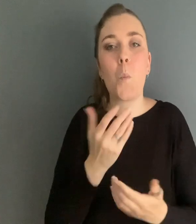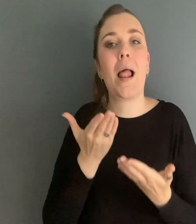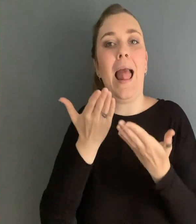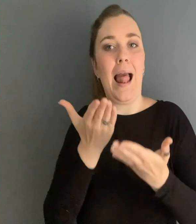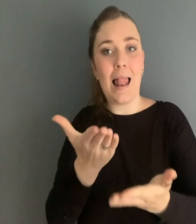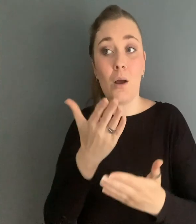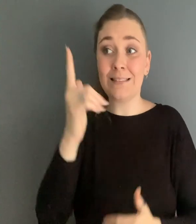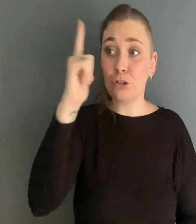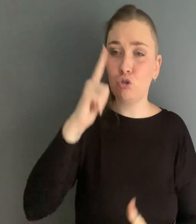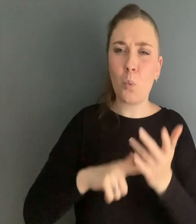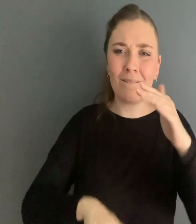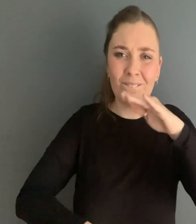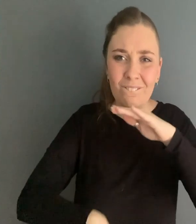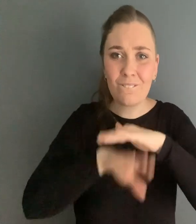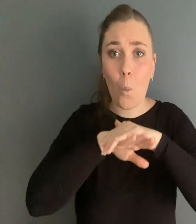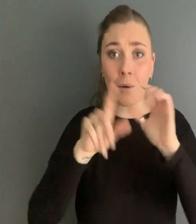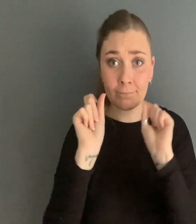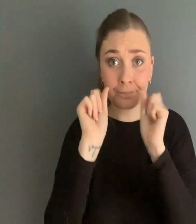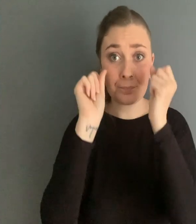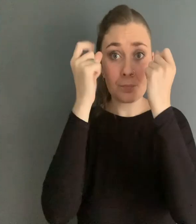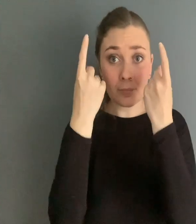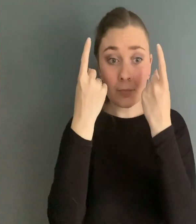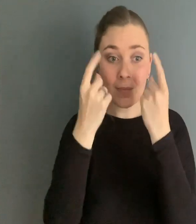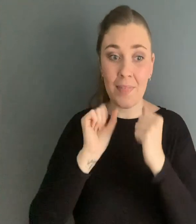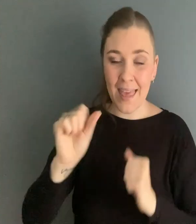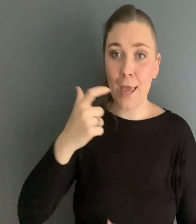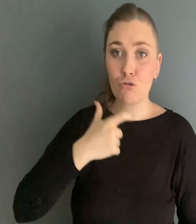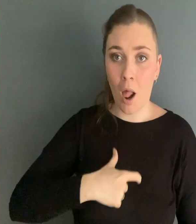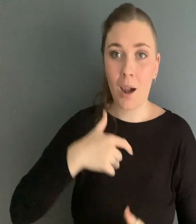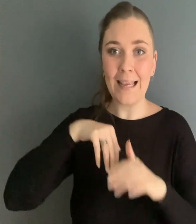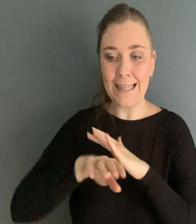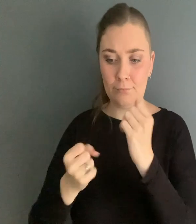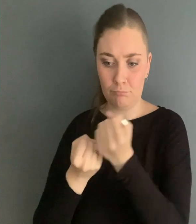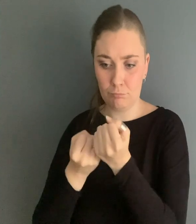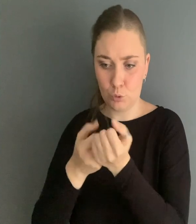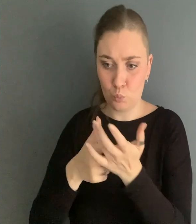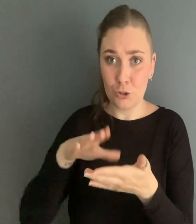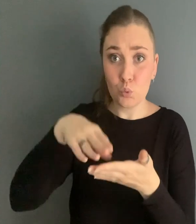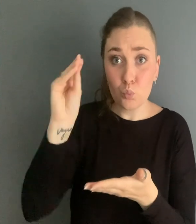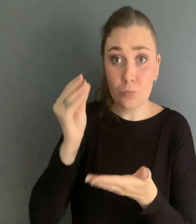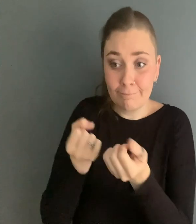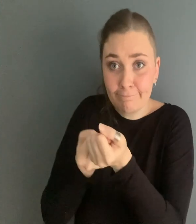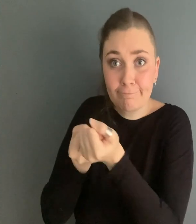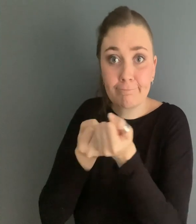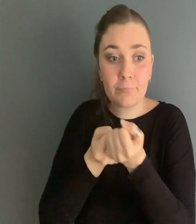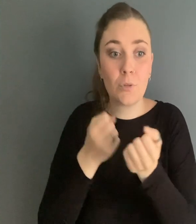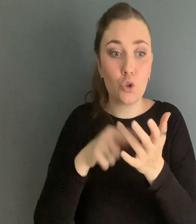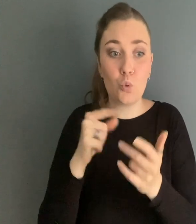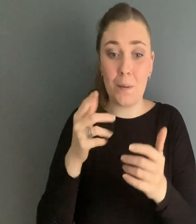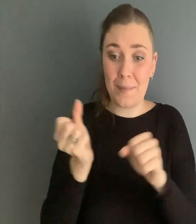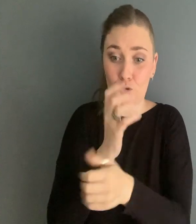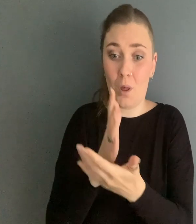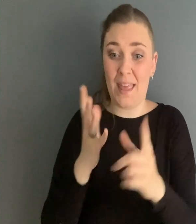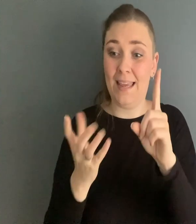allow teacher aids to fully understand their role in assisting individual students to succeed